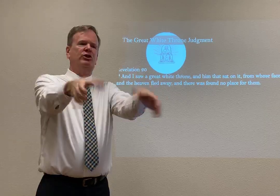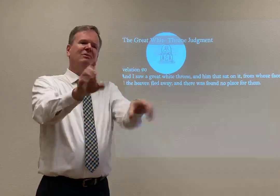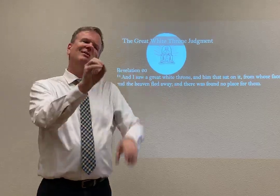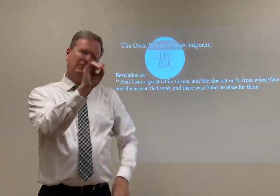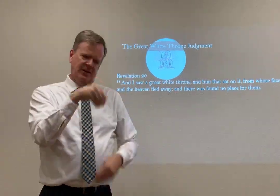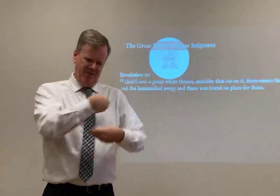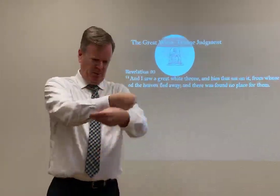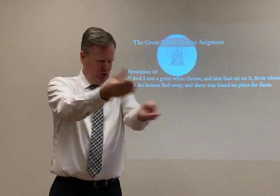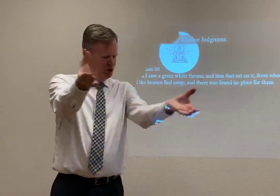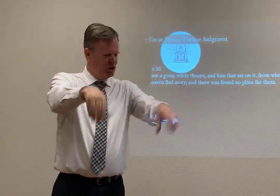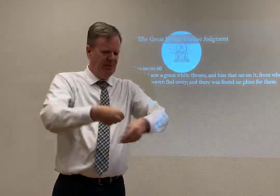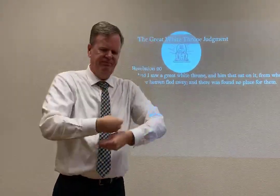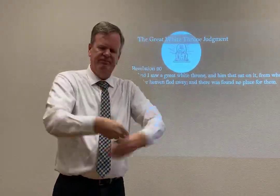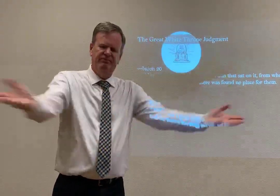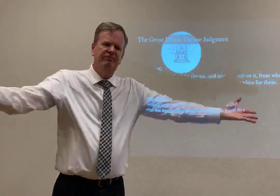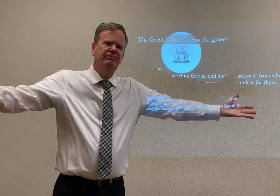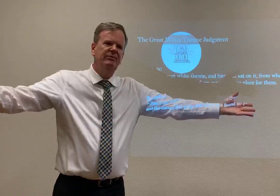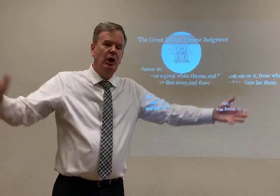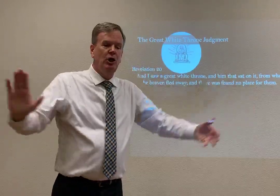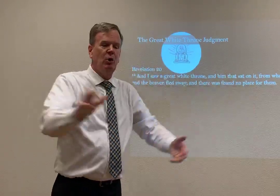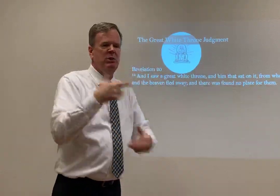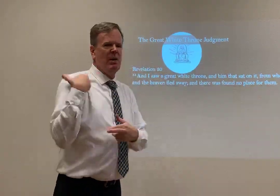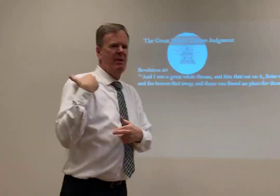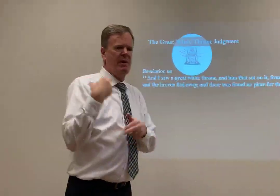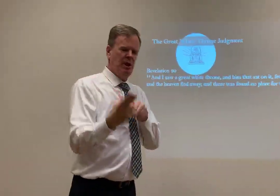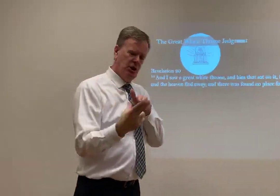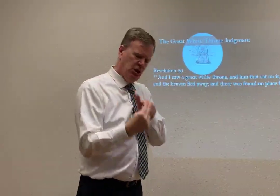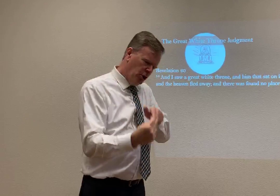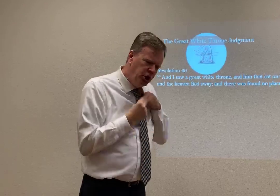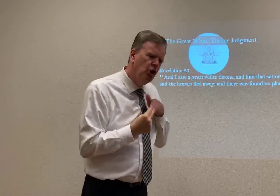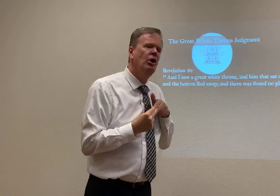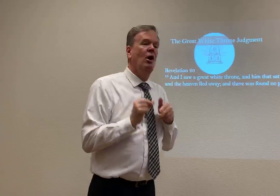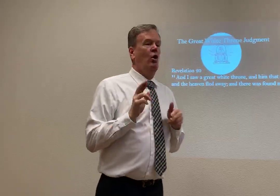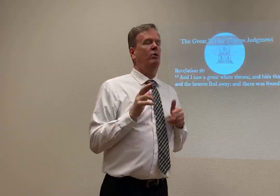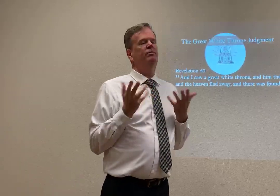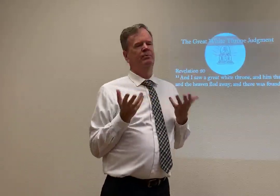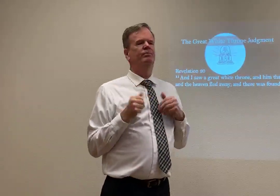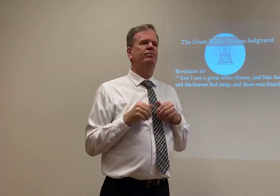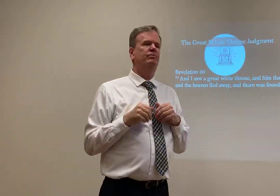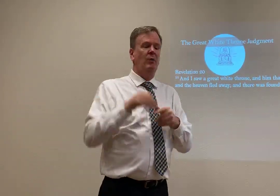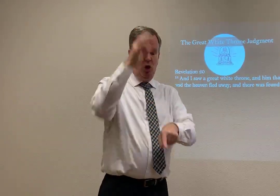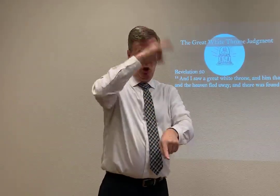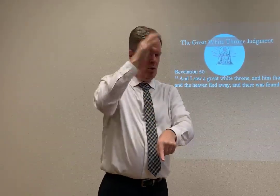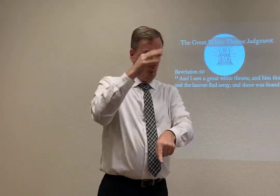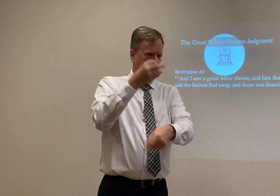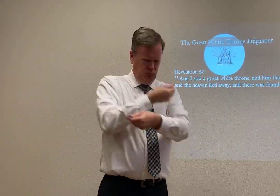God has given everybody a chance. And it's up to you. It's your responsibility to latch on to